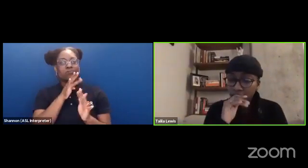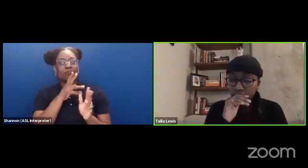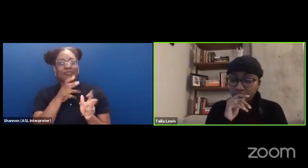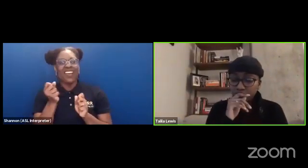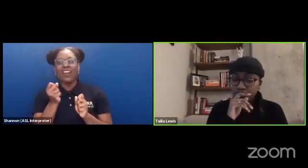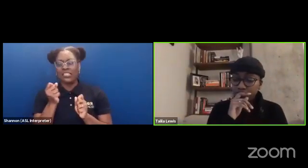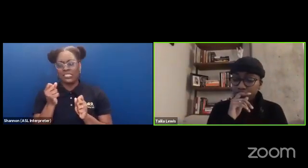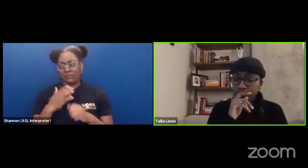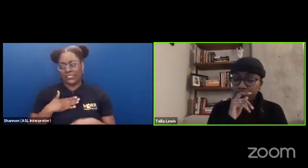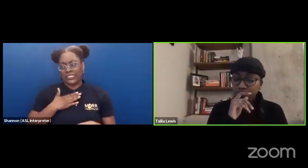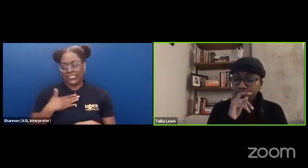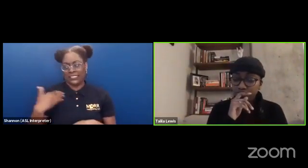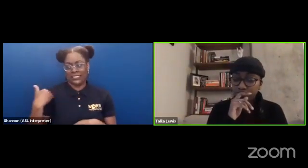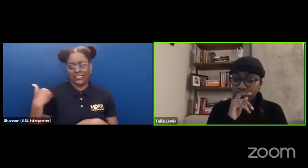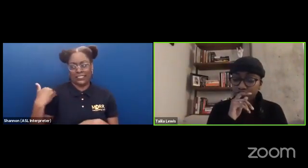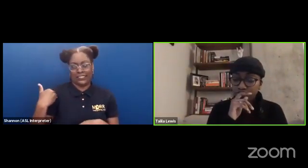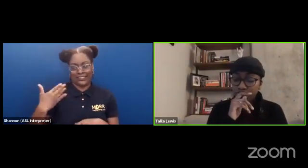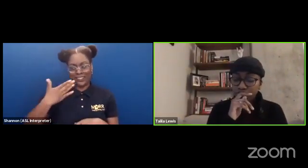And